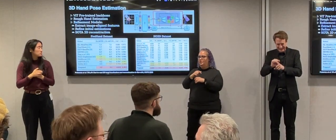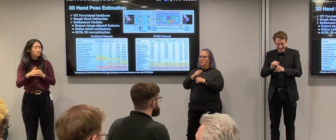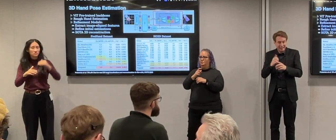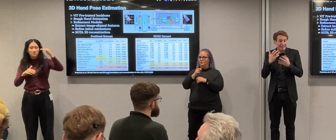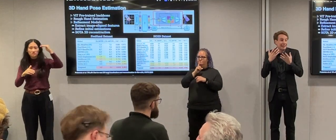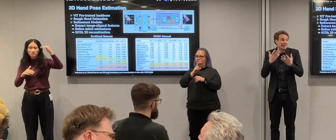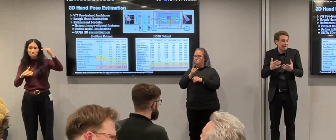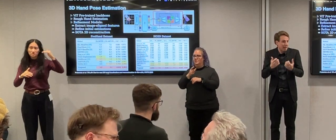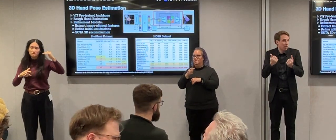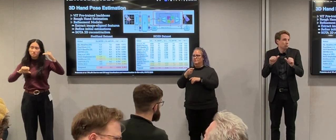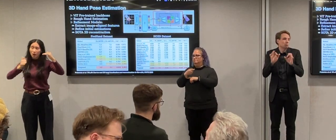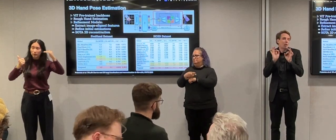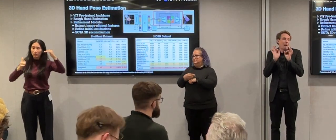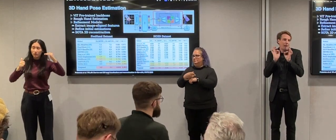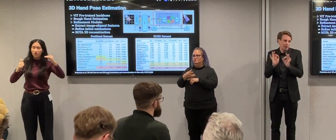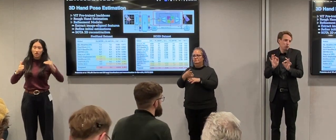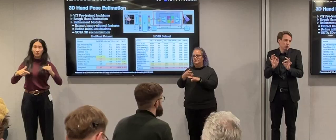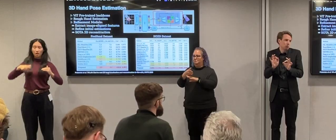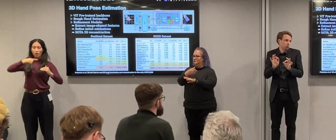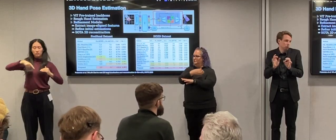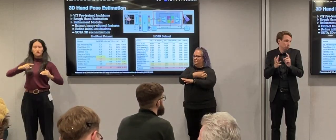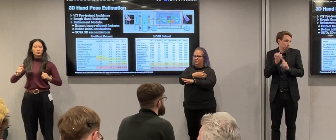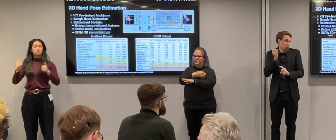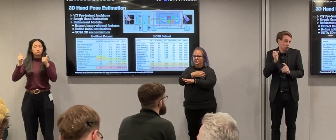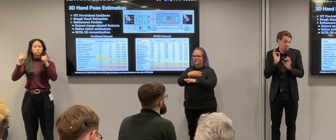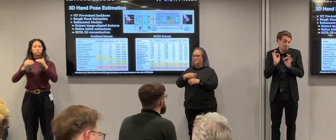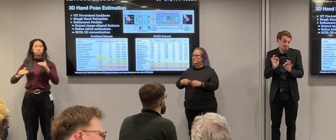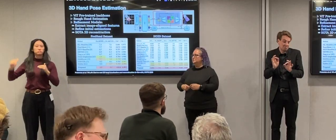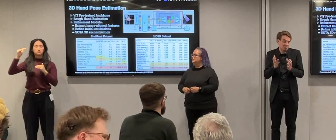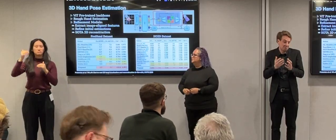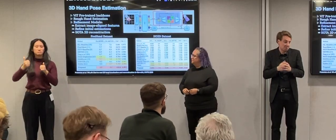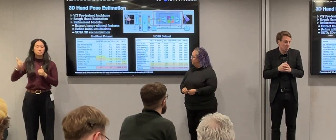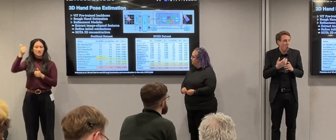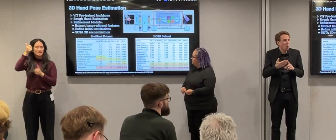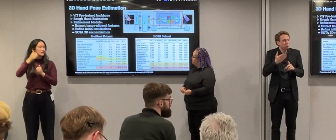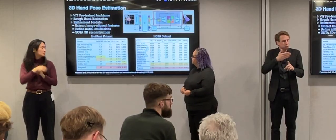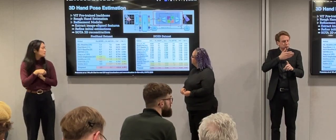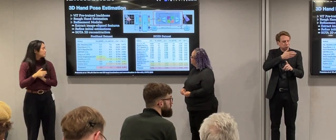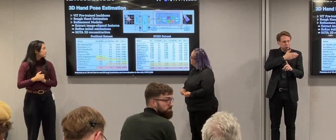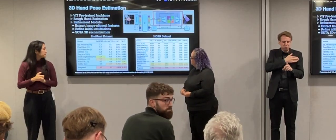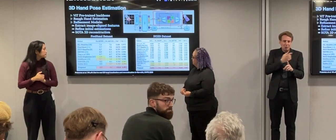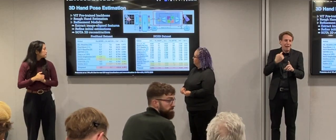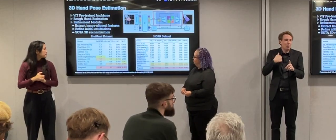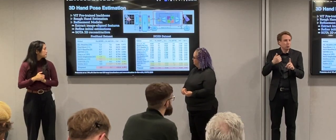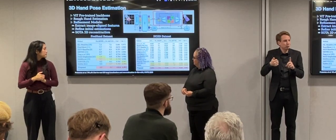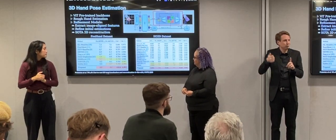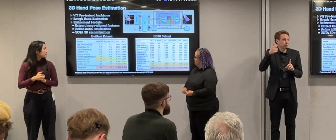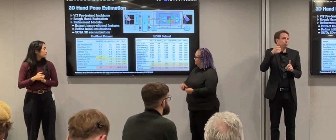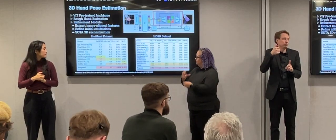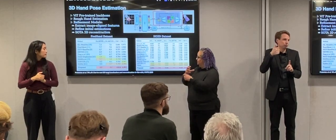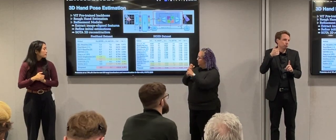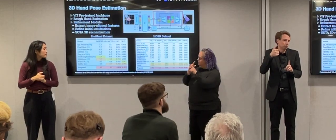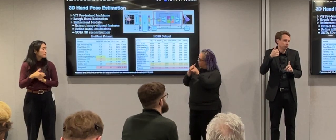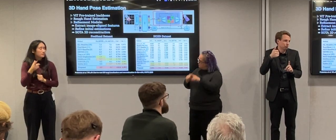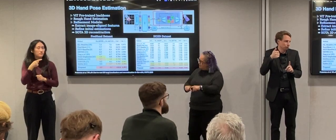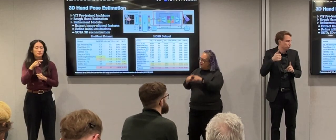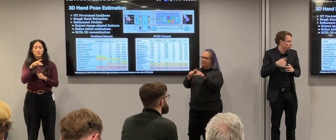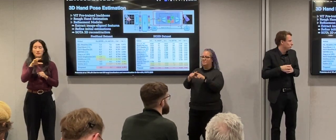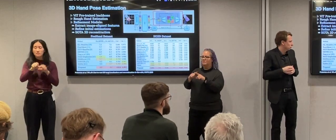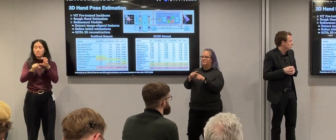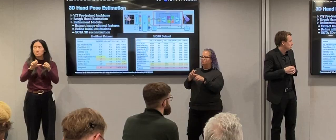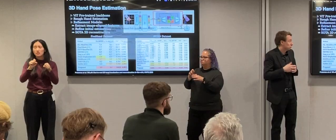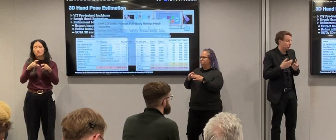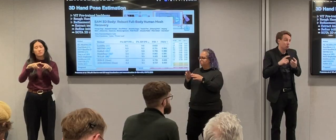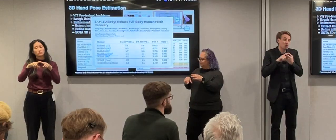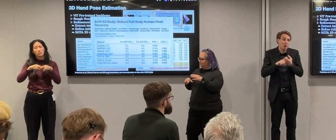methods in 3D hand pose estimation. And we can get very reliable reconstructions that outperform